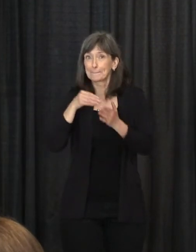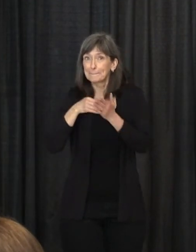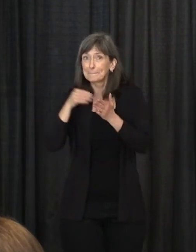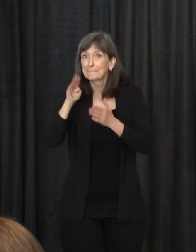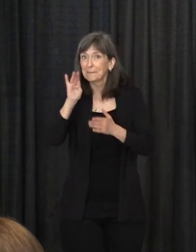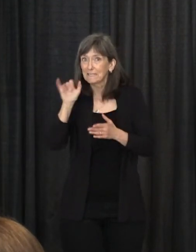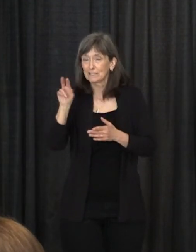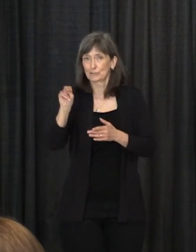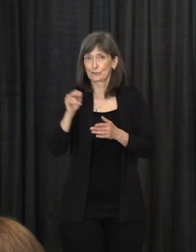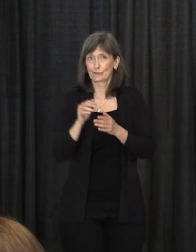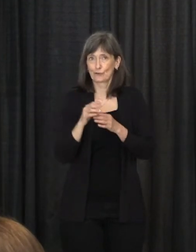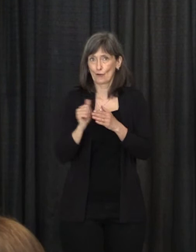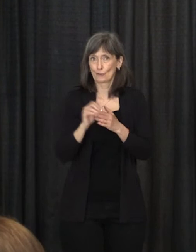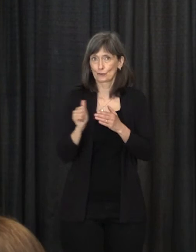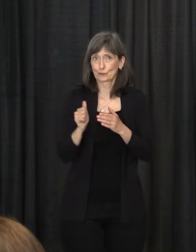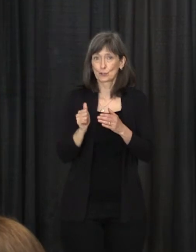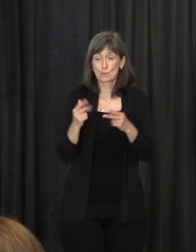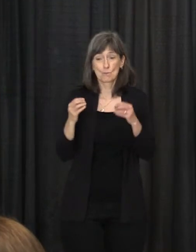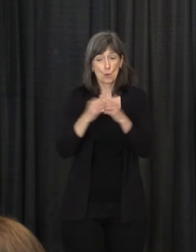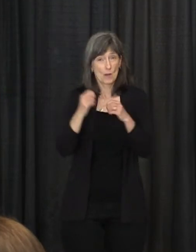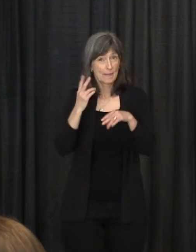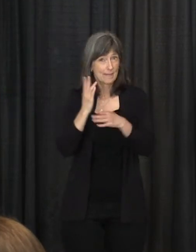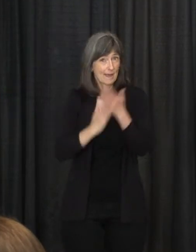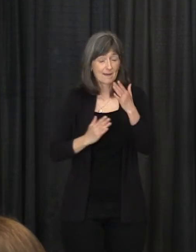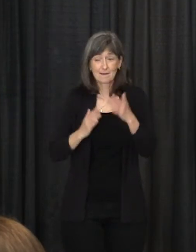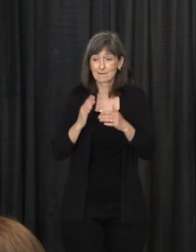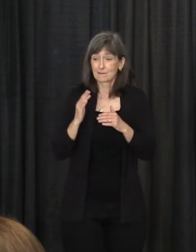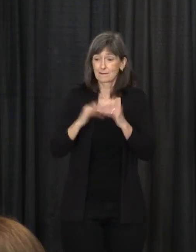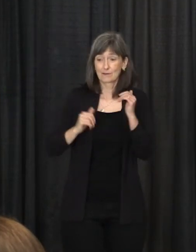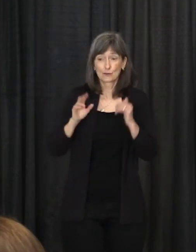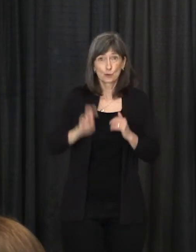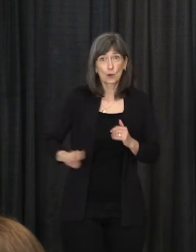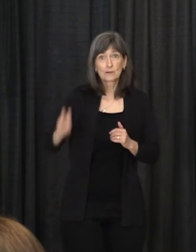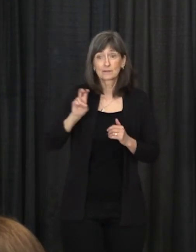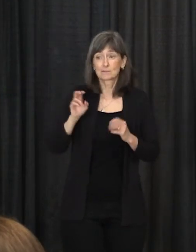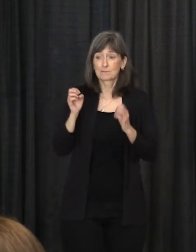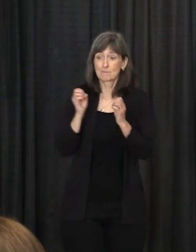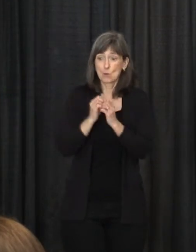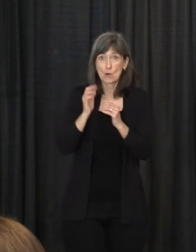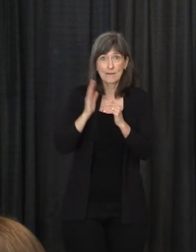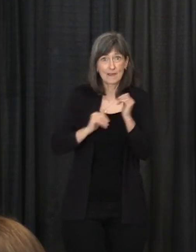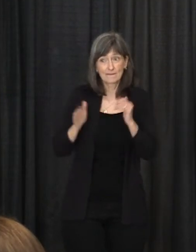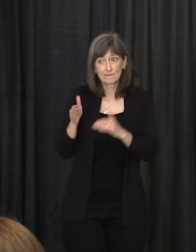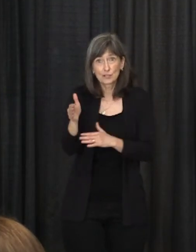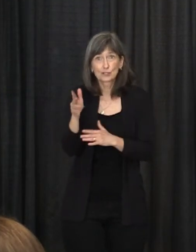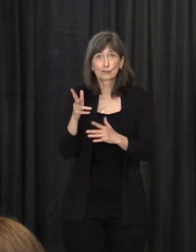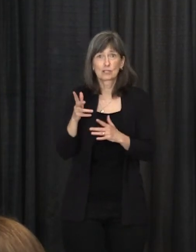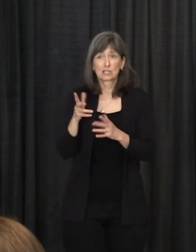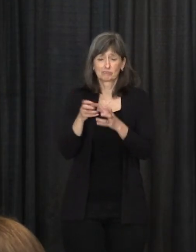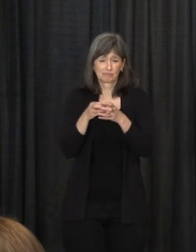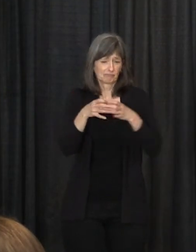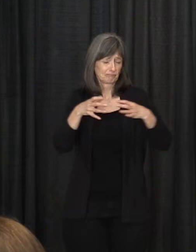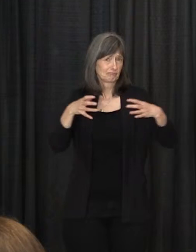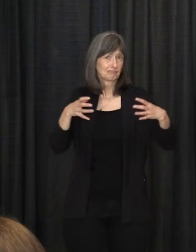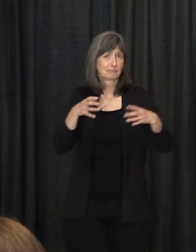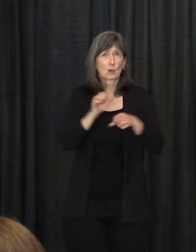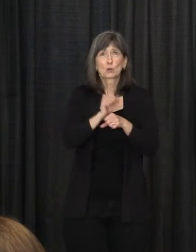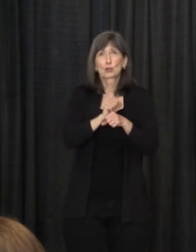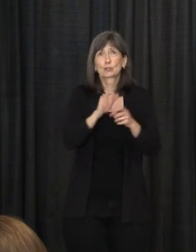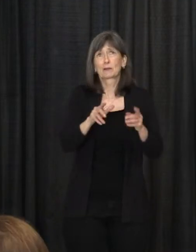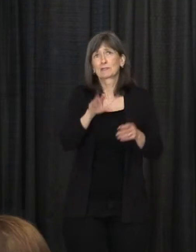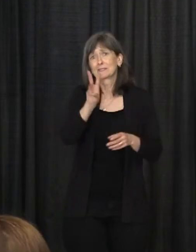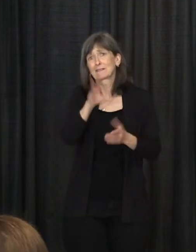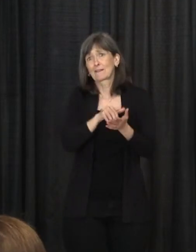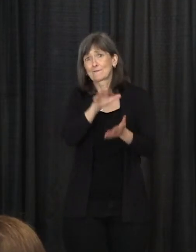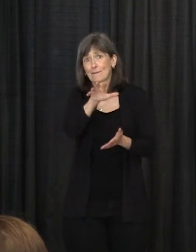fishery, bigger than aquaculture, agriculture. It is a robust sector in and of itself that employs about 6,500